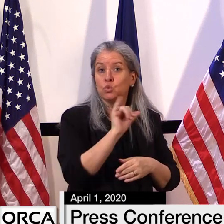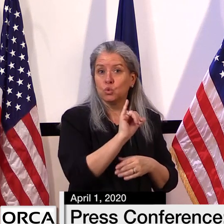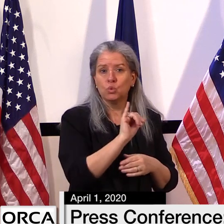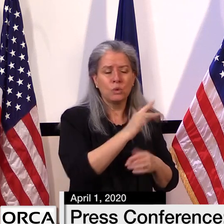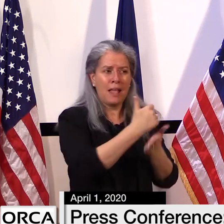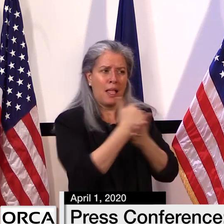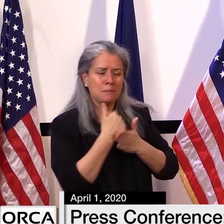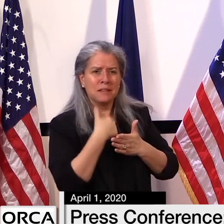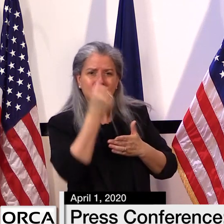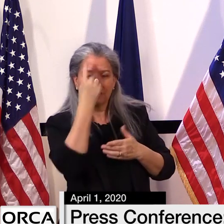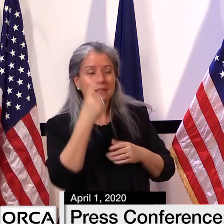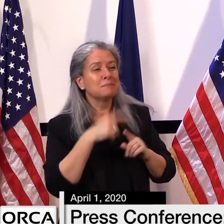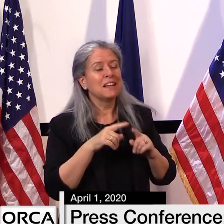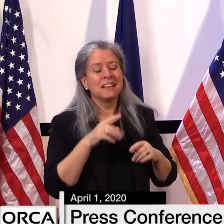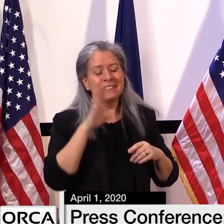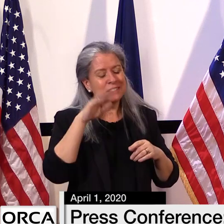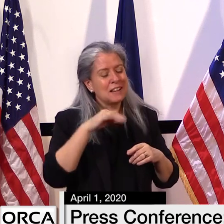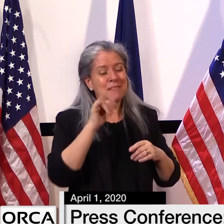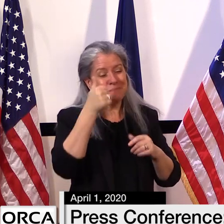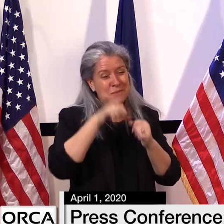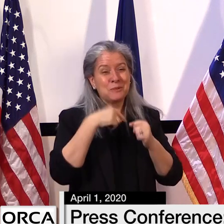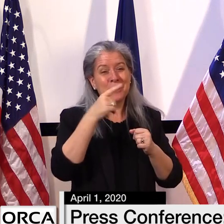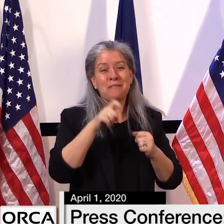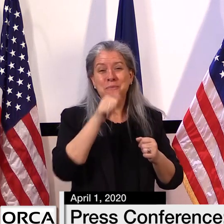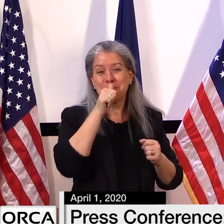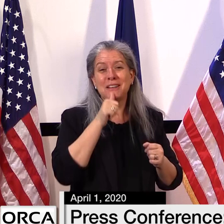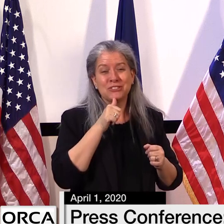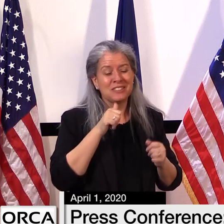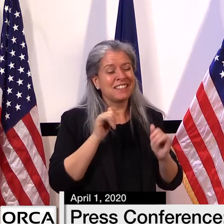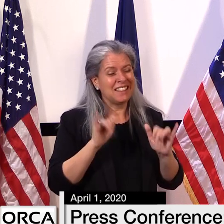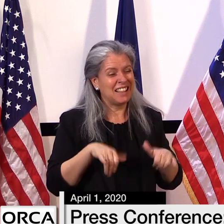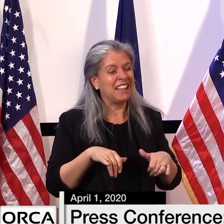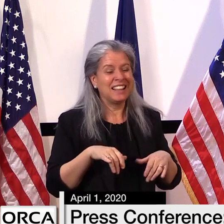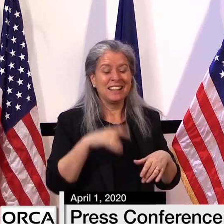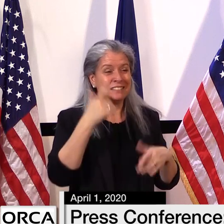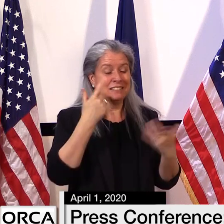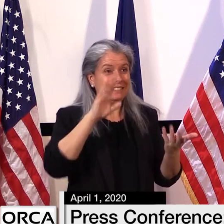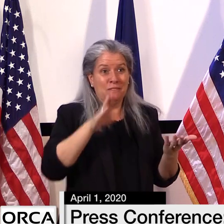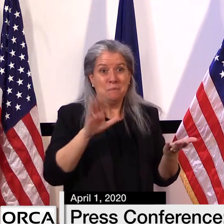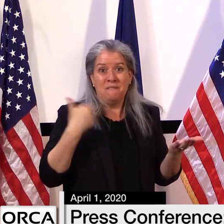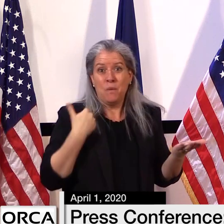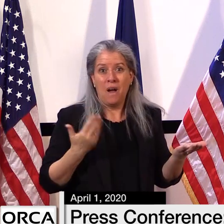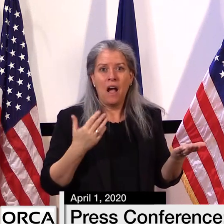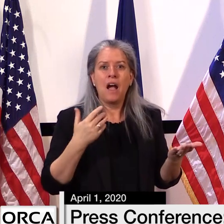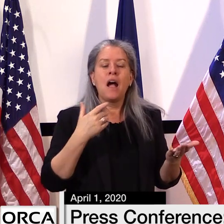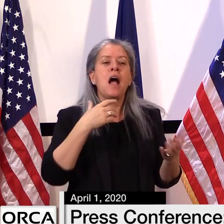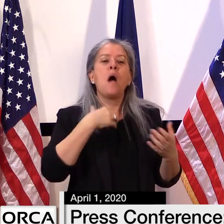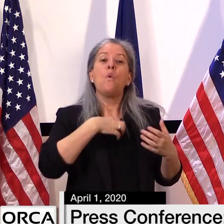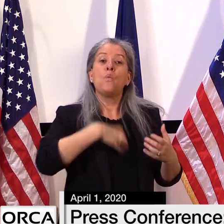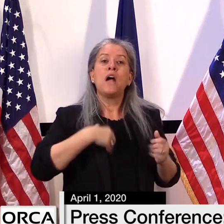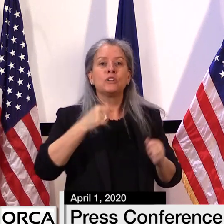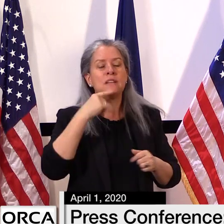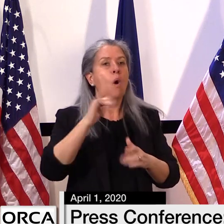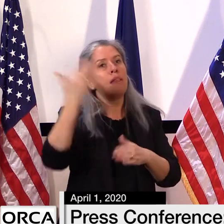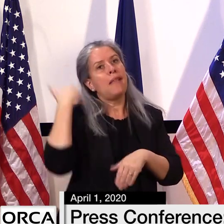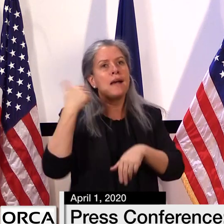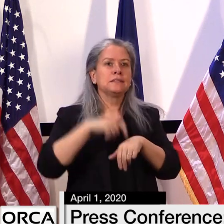But they have to be patient in some respects because, again, there's no playbook on this. It hasn't been done.